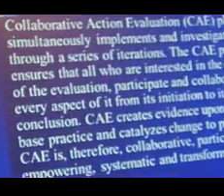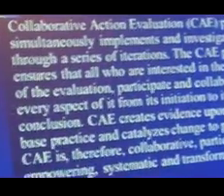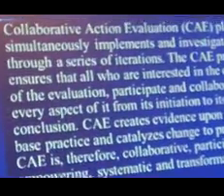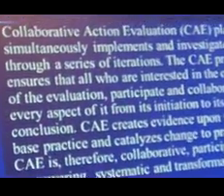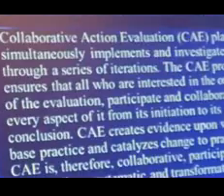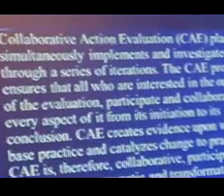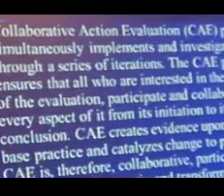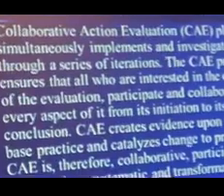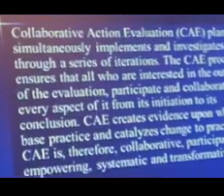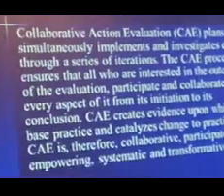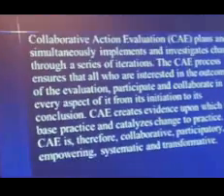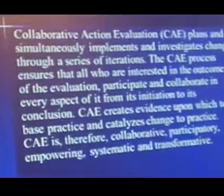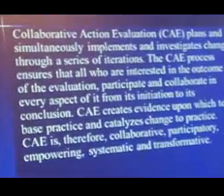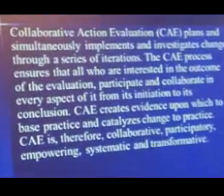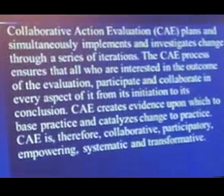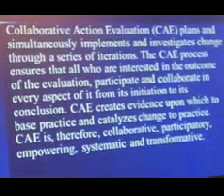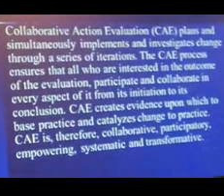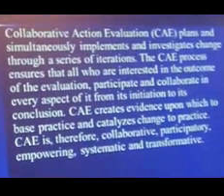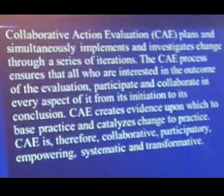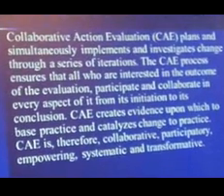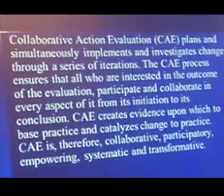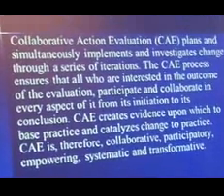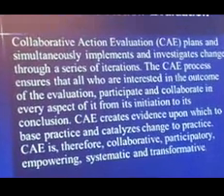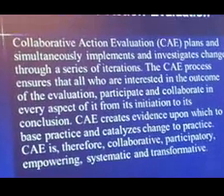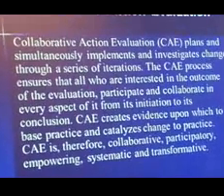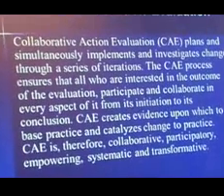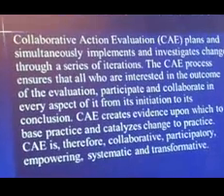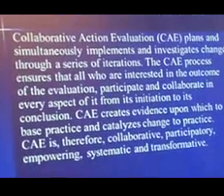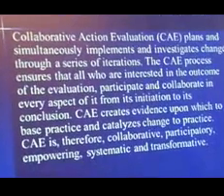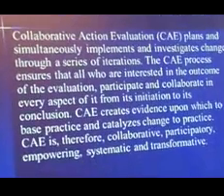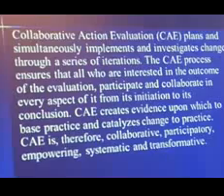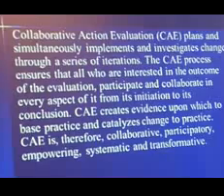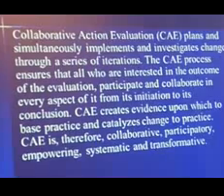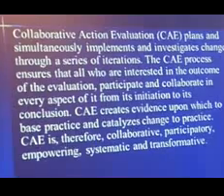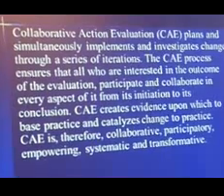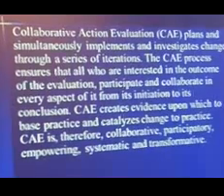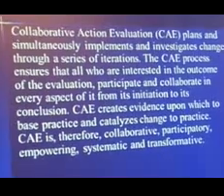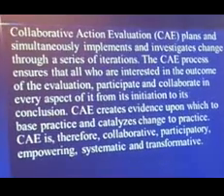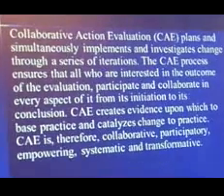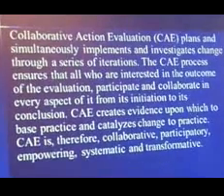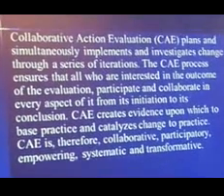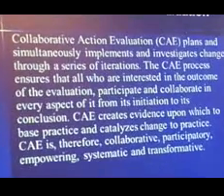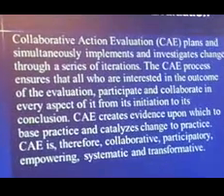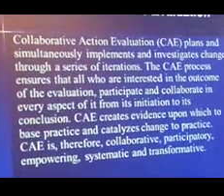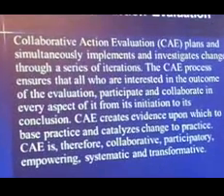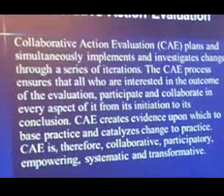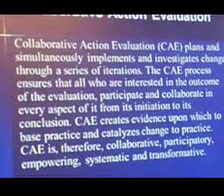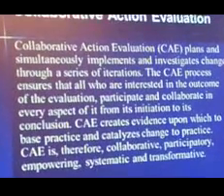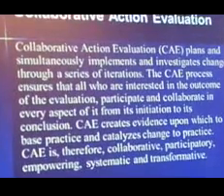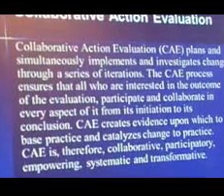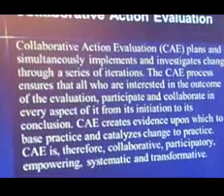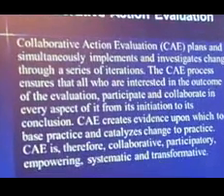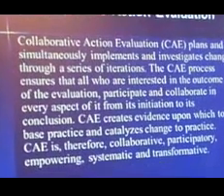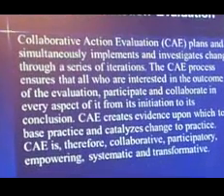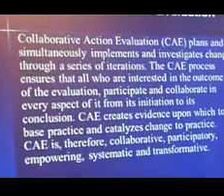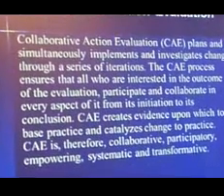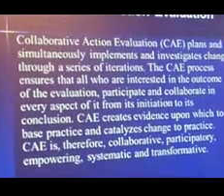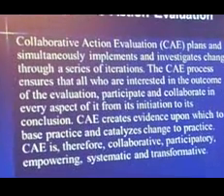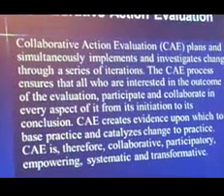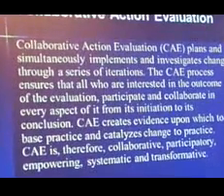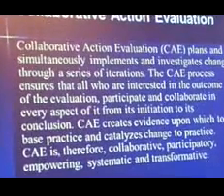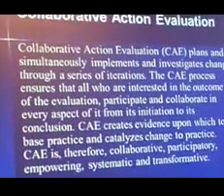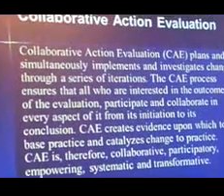it, from its initiation to its conclusion. It creates evidence upon which to base practice and catalyzes